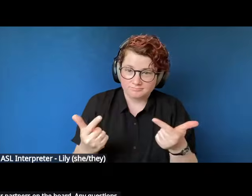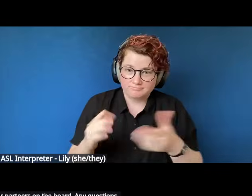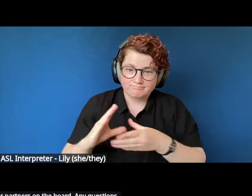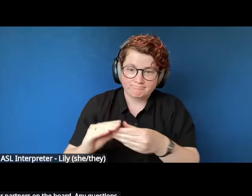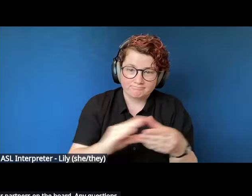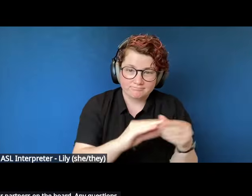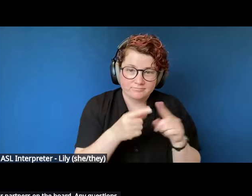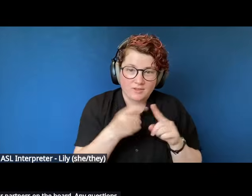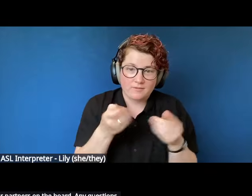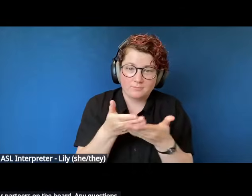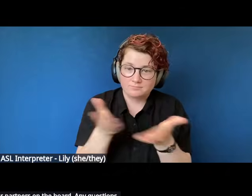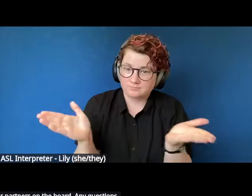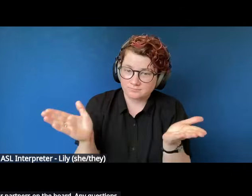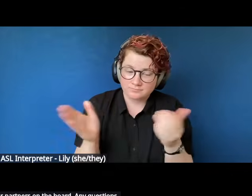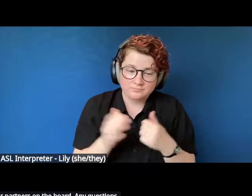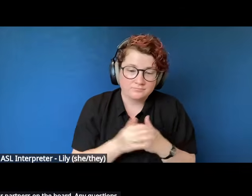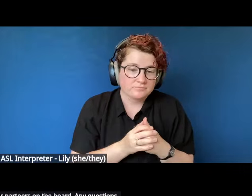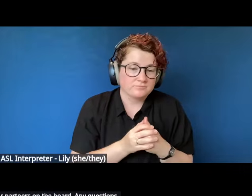the